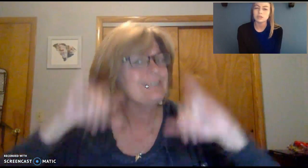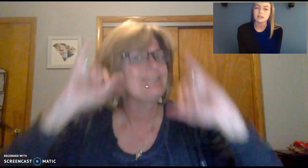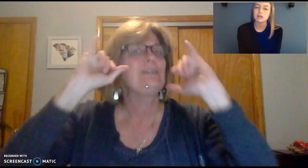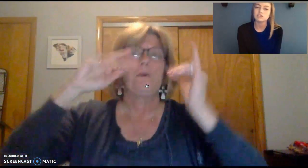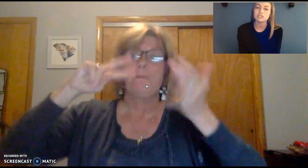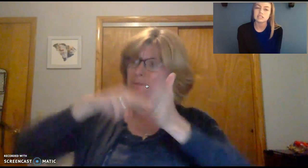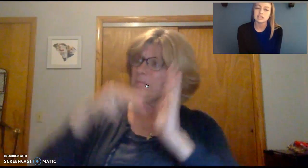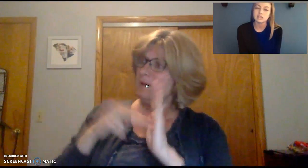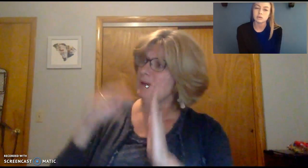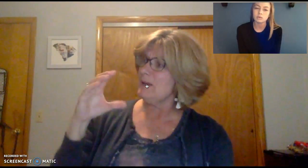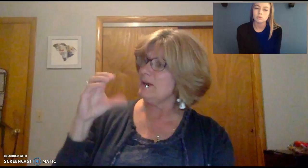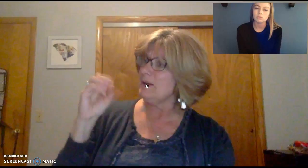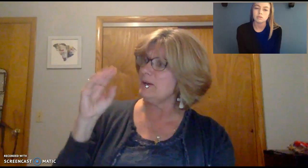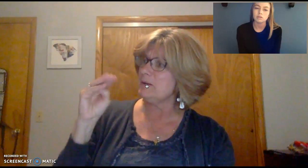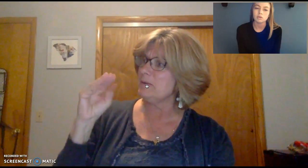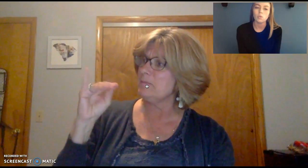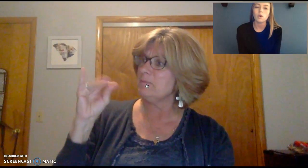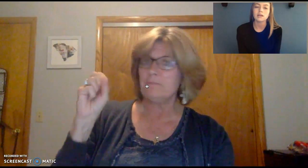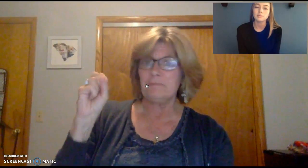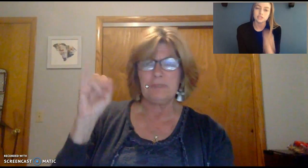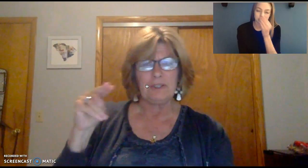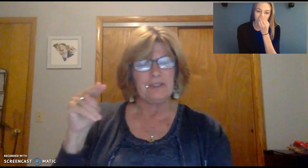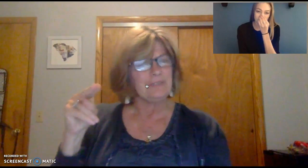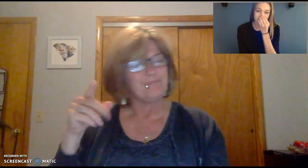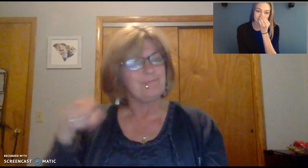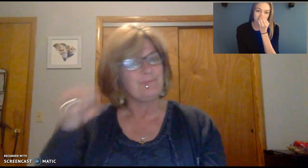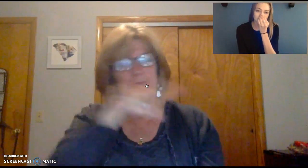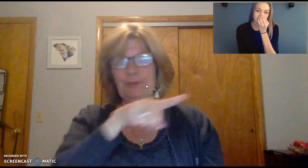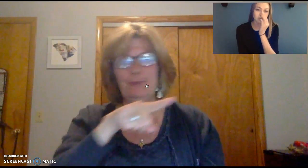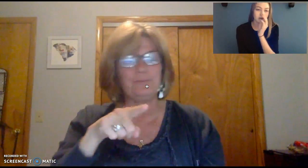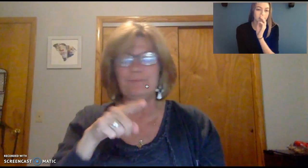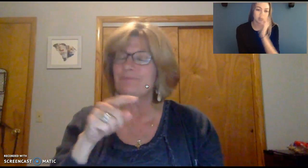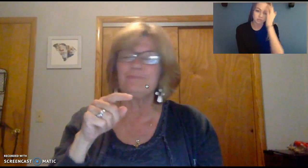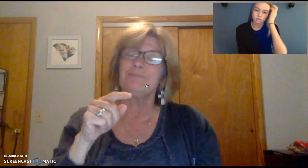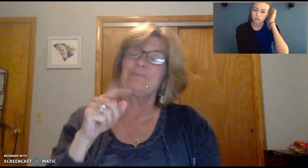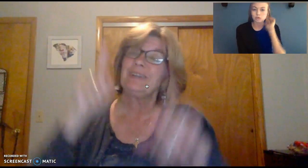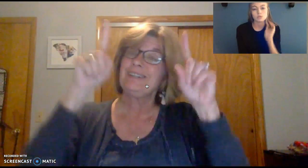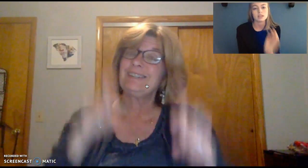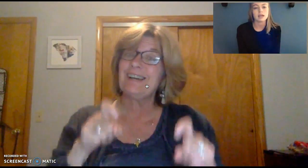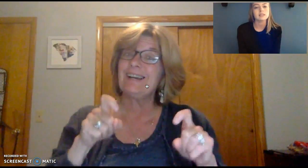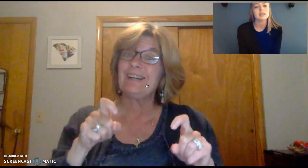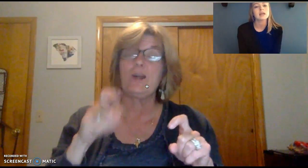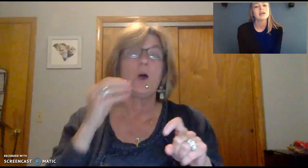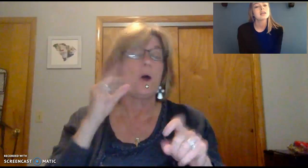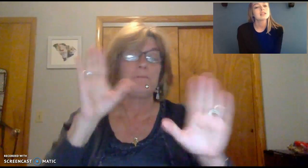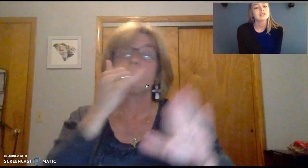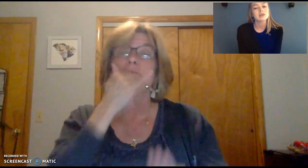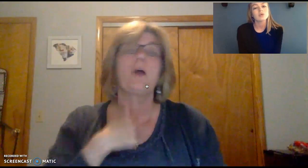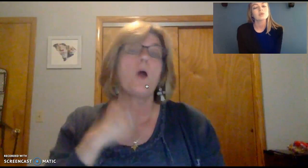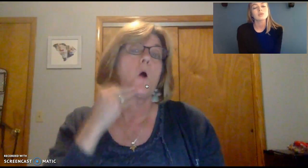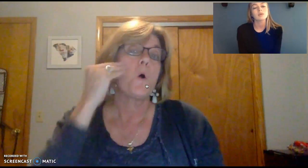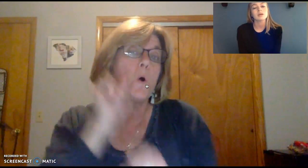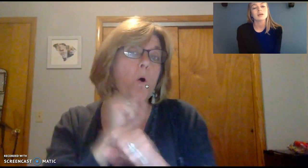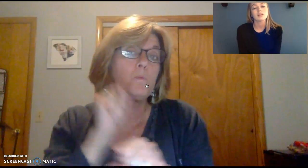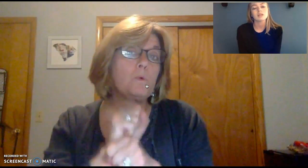guys weren't really understanding what commission was, and you still were having some struggles with that.